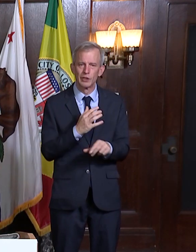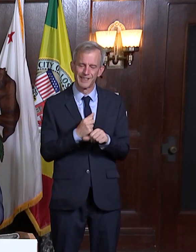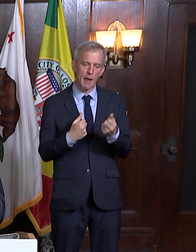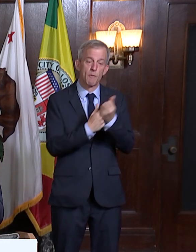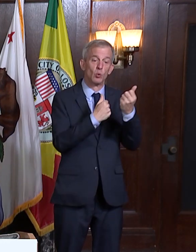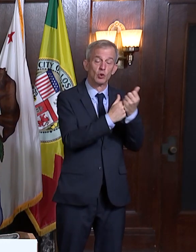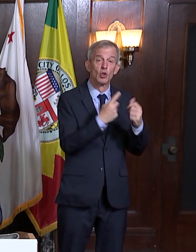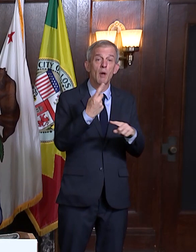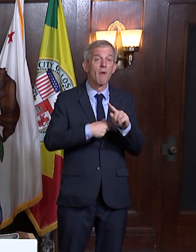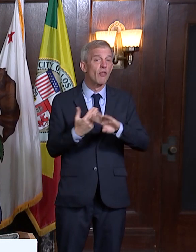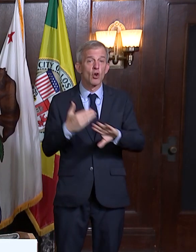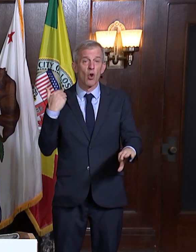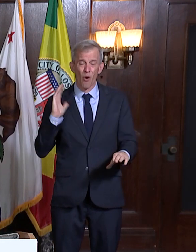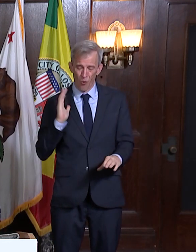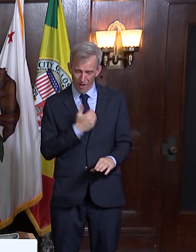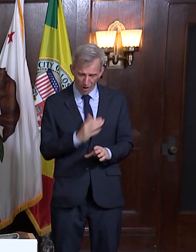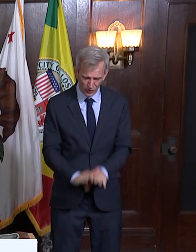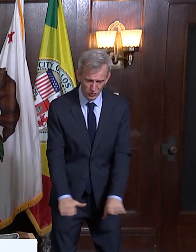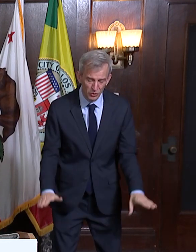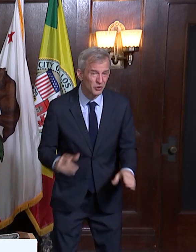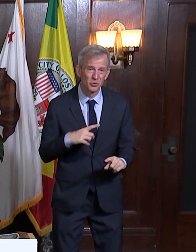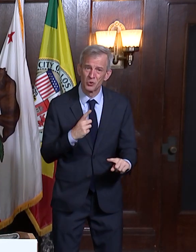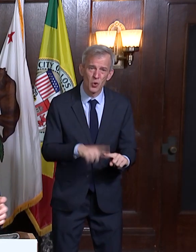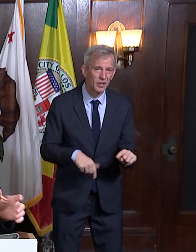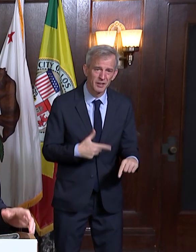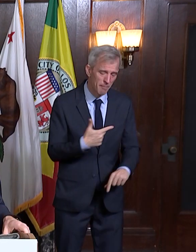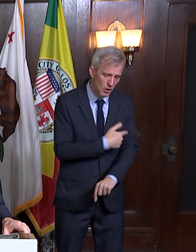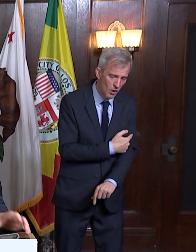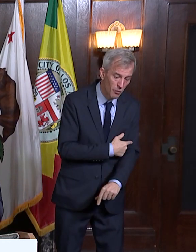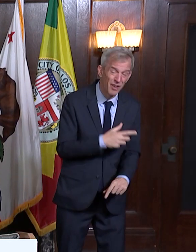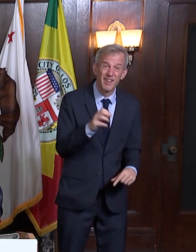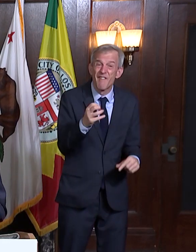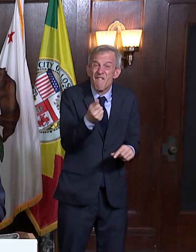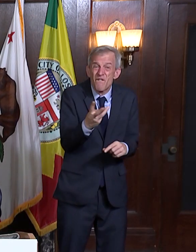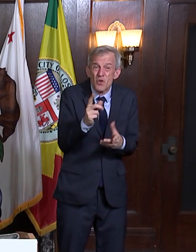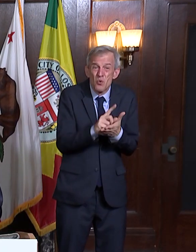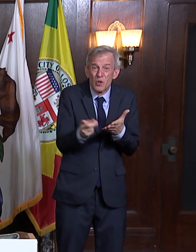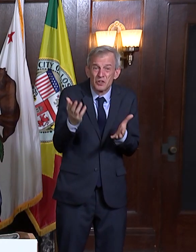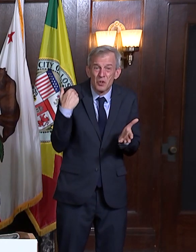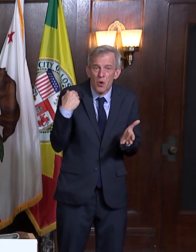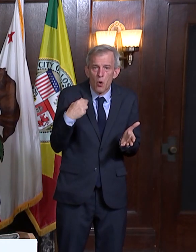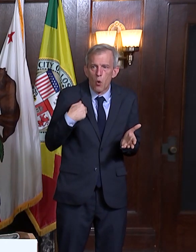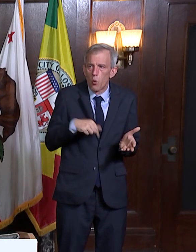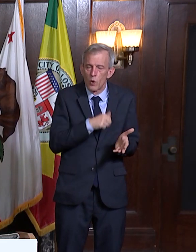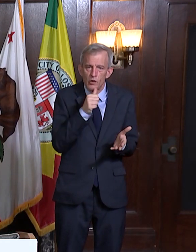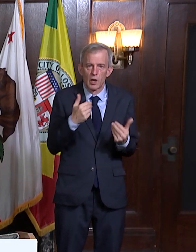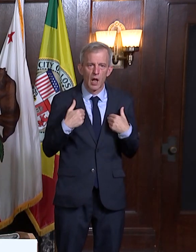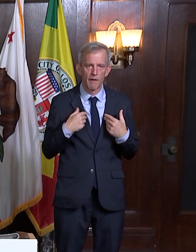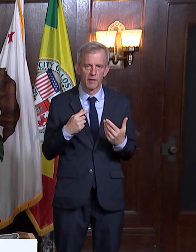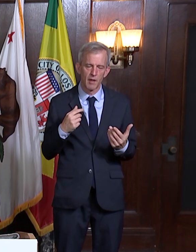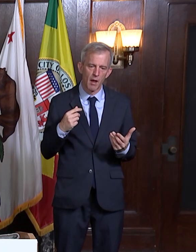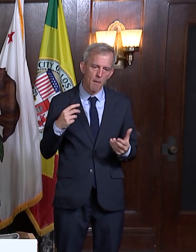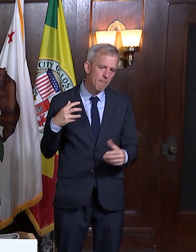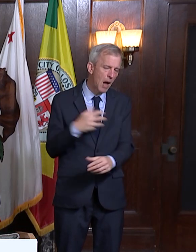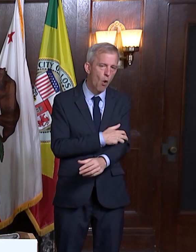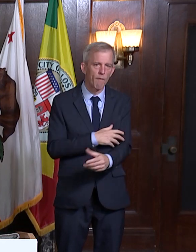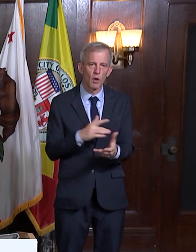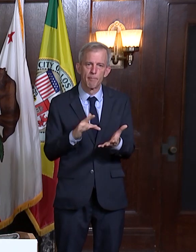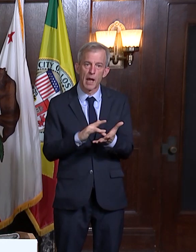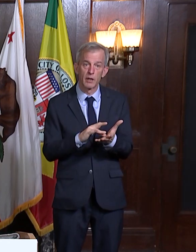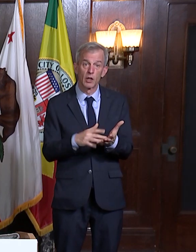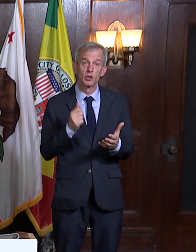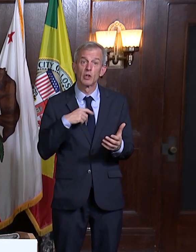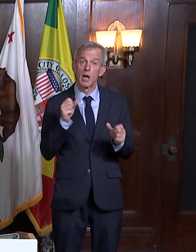month ago, our youngest children couldn't be immunized. And even a few weeks ago, we didn't have some of the powerful therapeutics that can